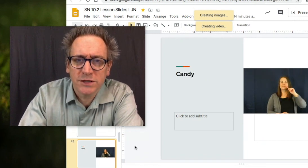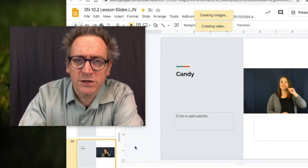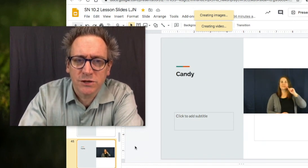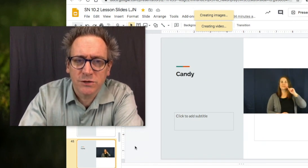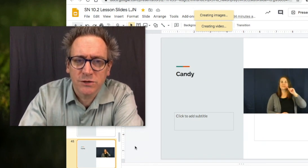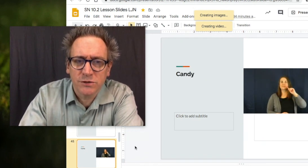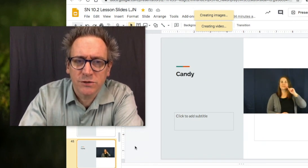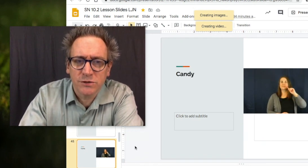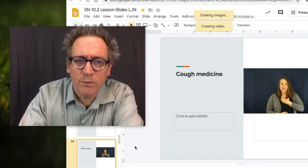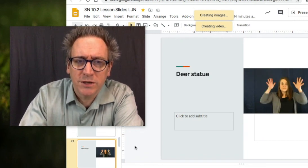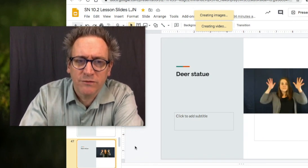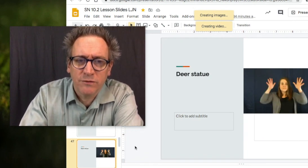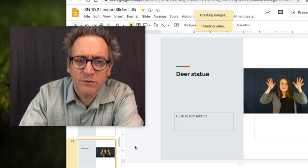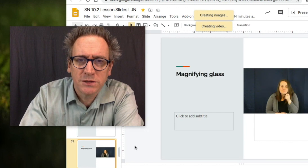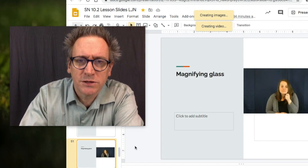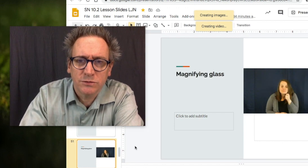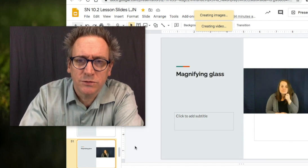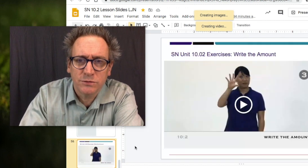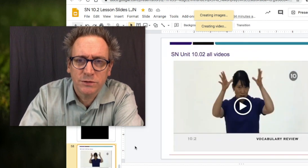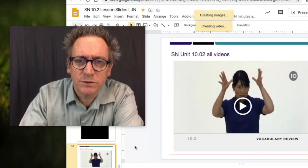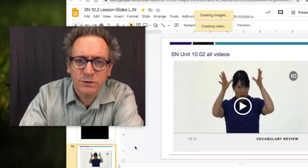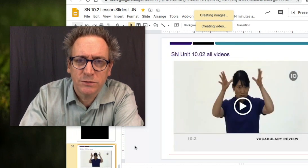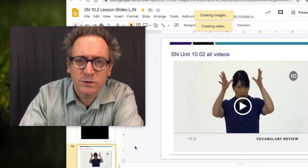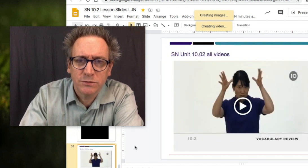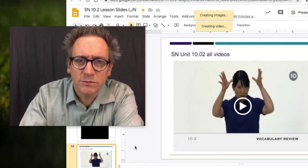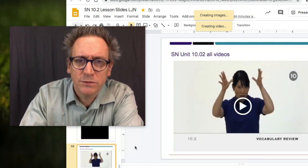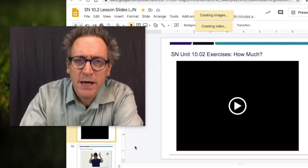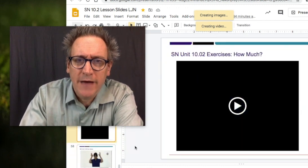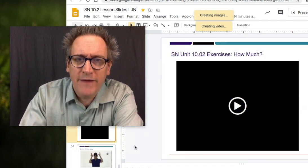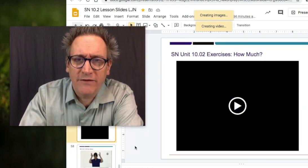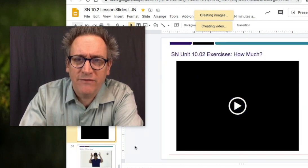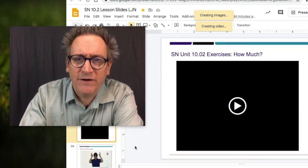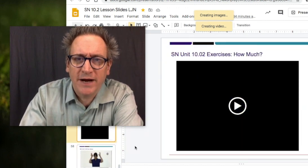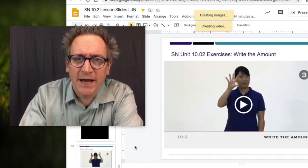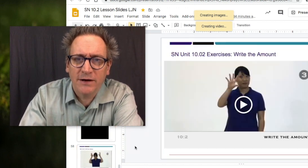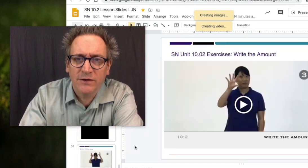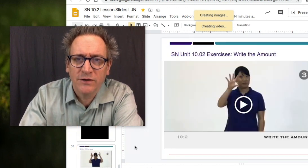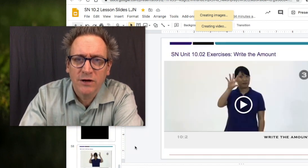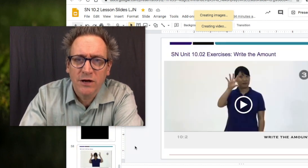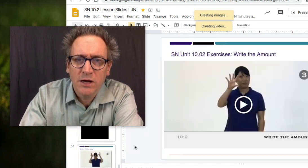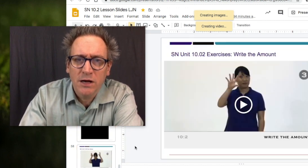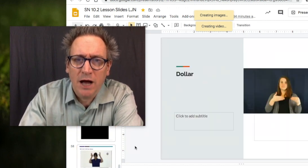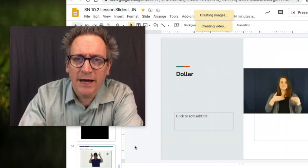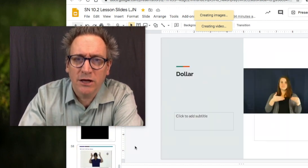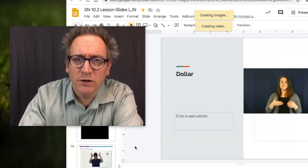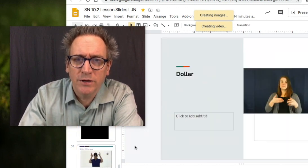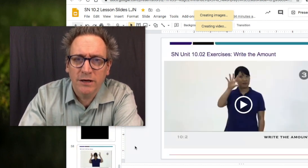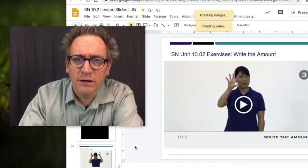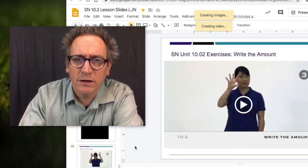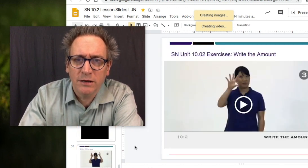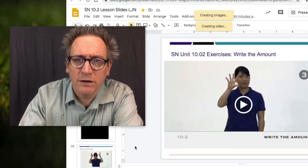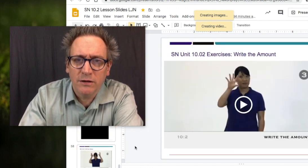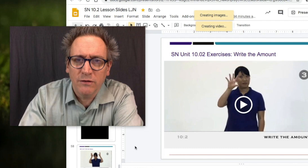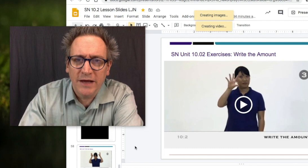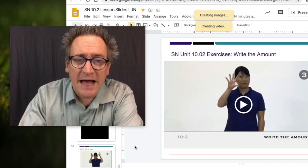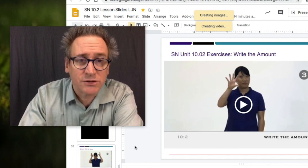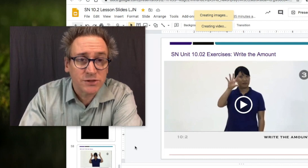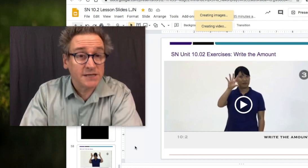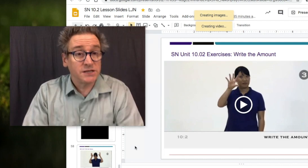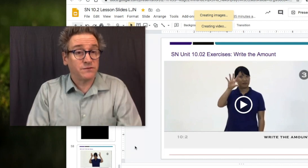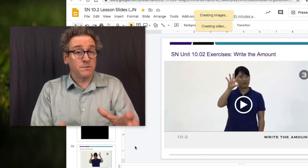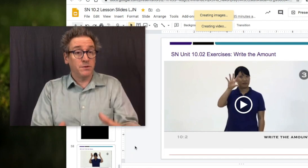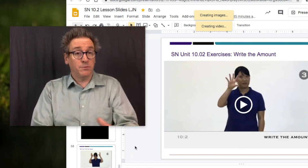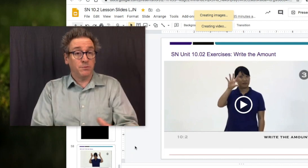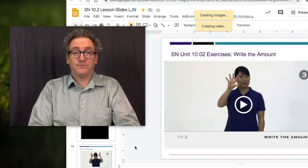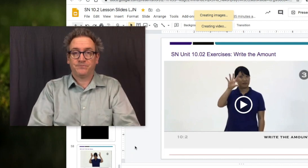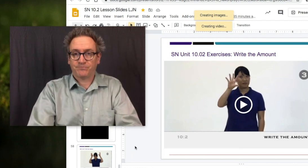So this just goes through a whole bunch of different ones. And then at the very end, I included the